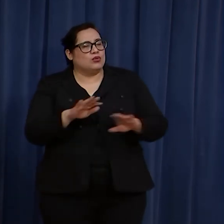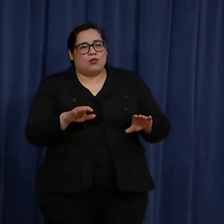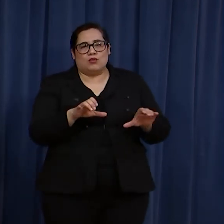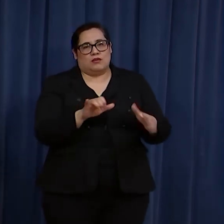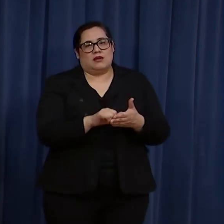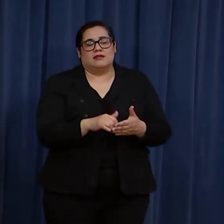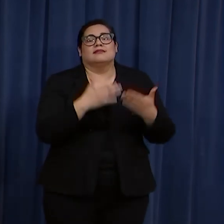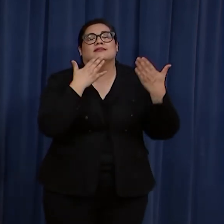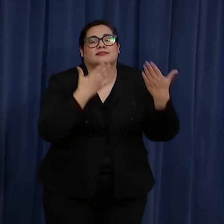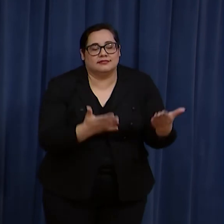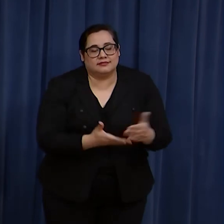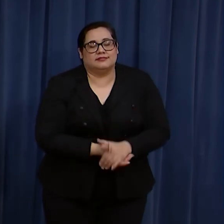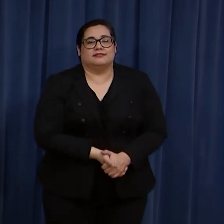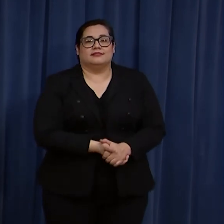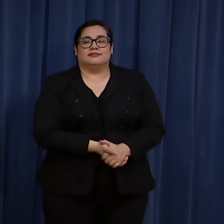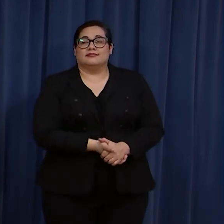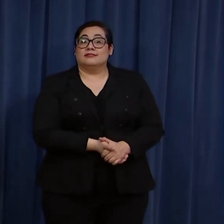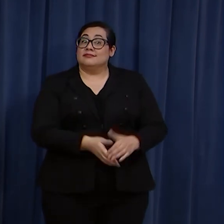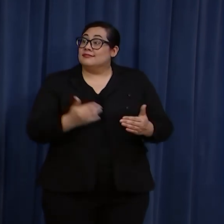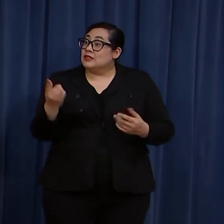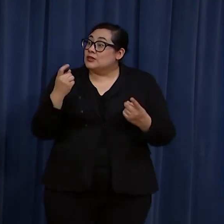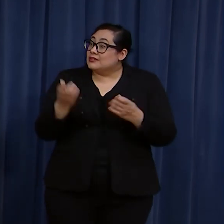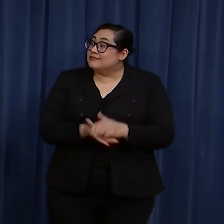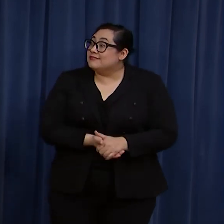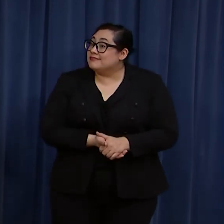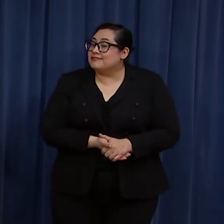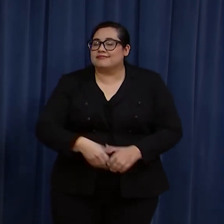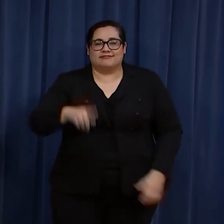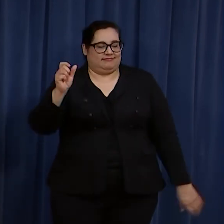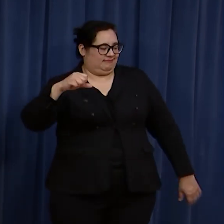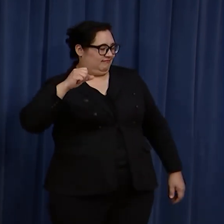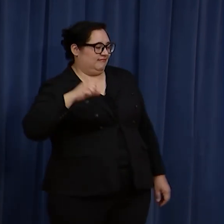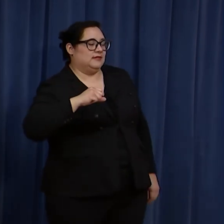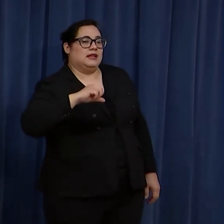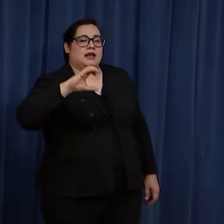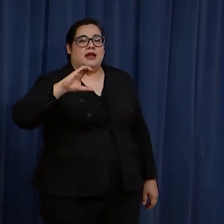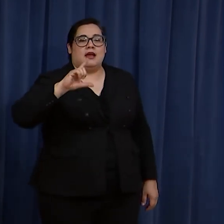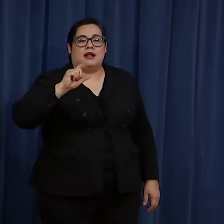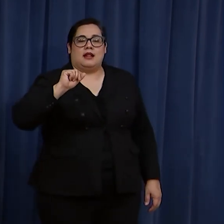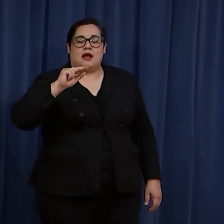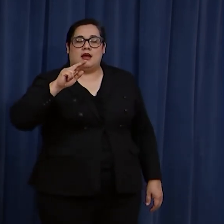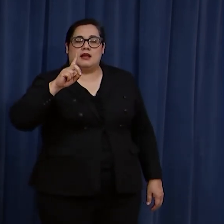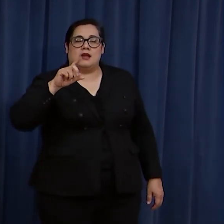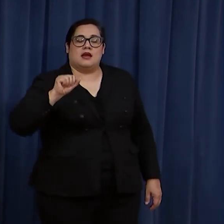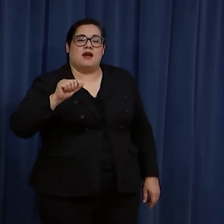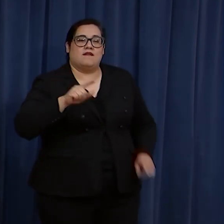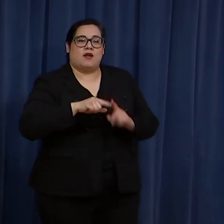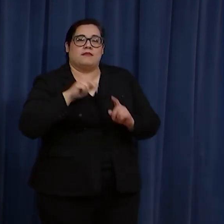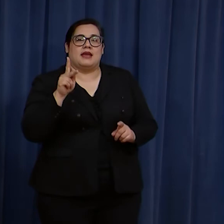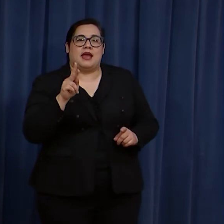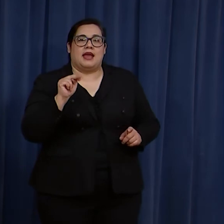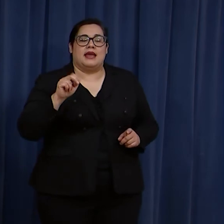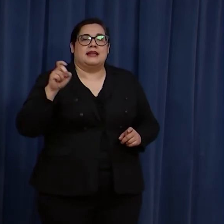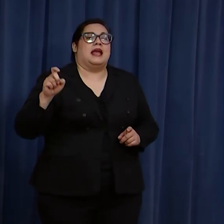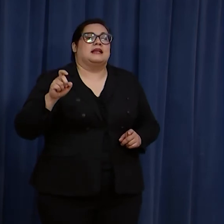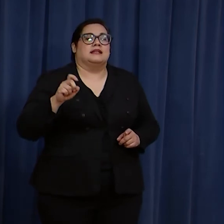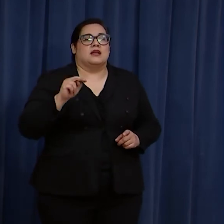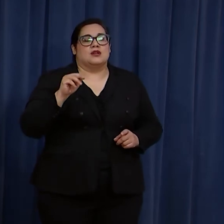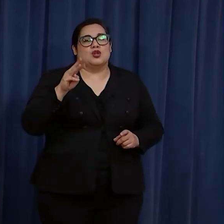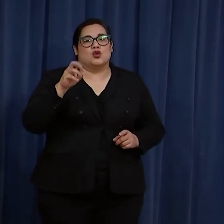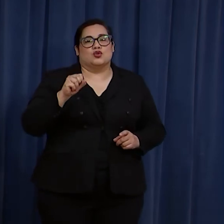Gracias. Okay, Rob, any questions? Yes, Claudia Pescuta from KNX News Radio